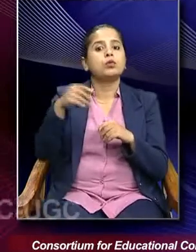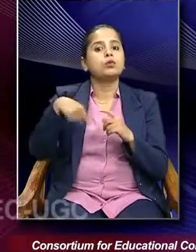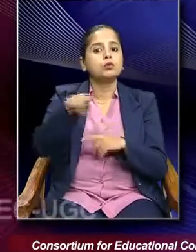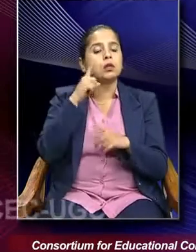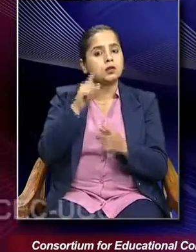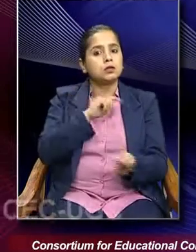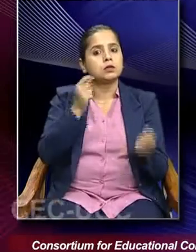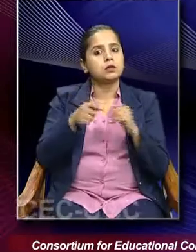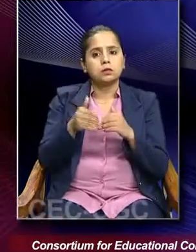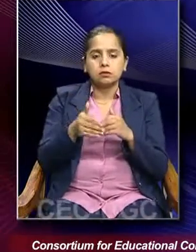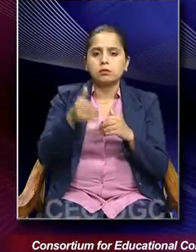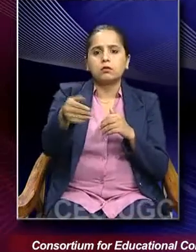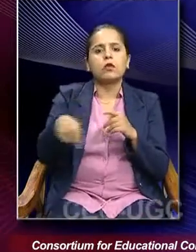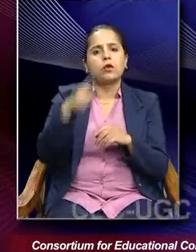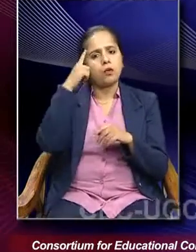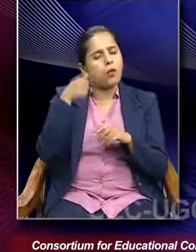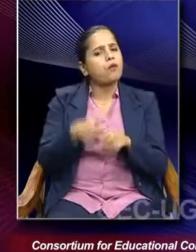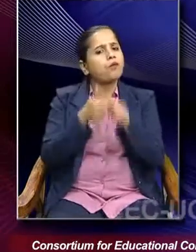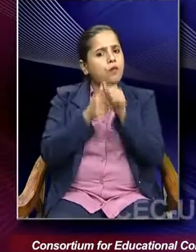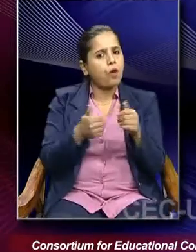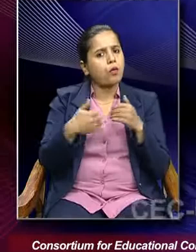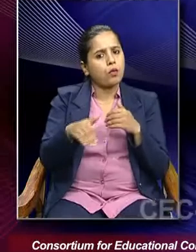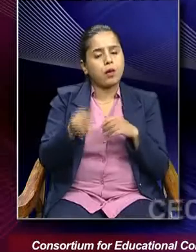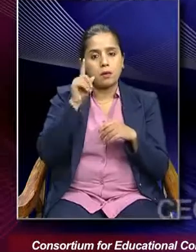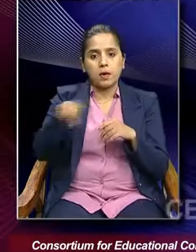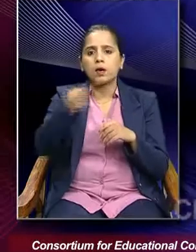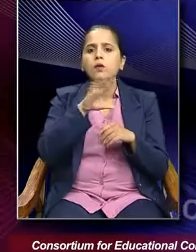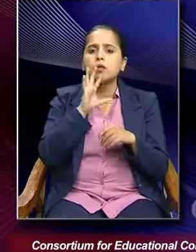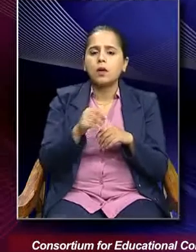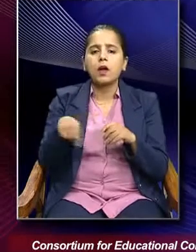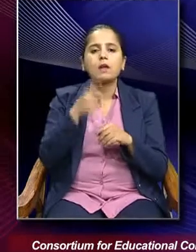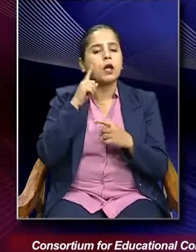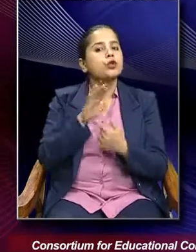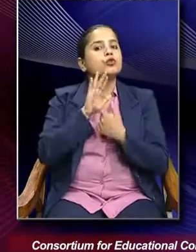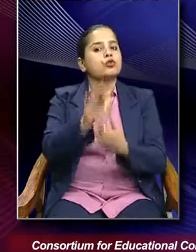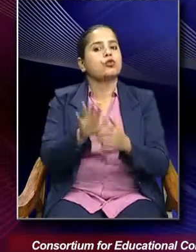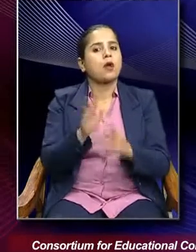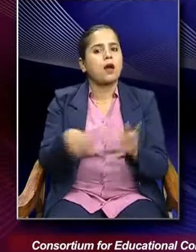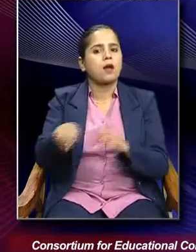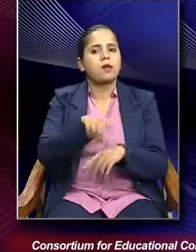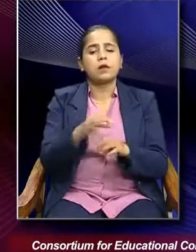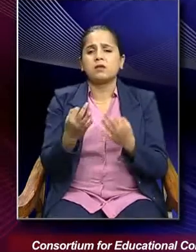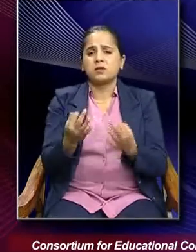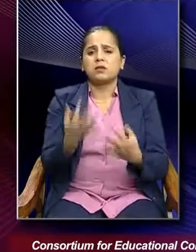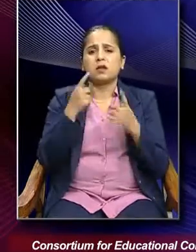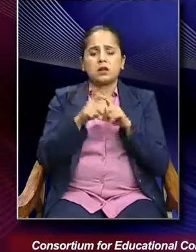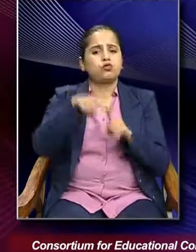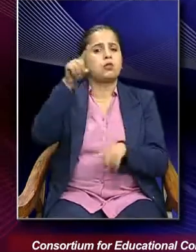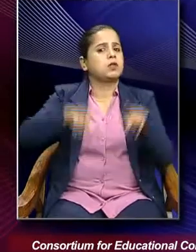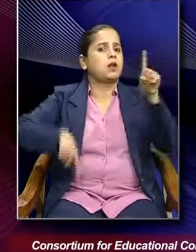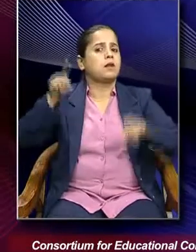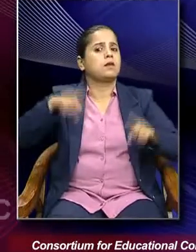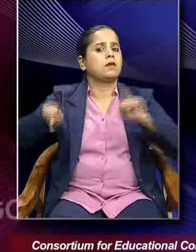civilizations were going to follow, but it also kind of indicated the great diversity